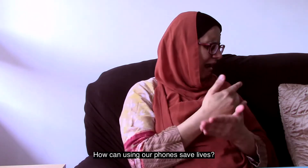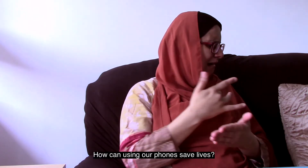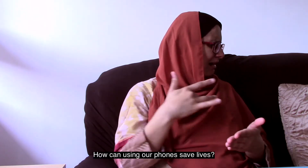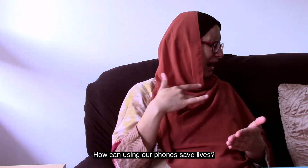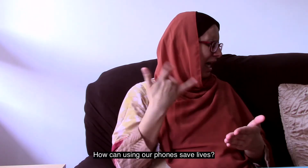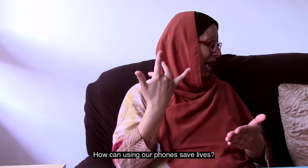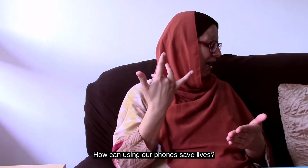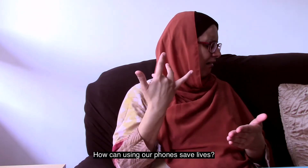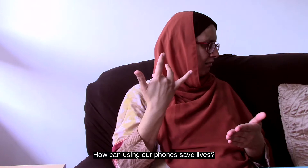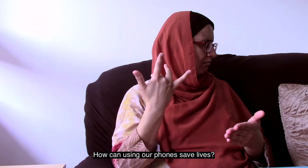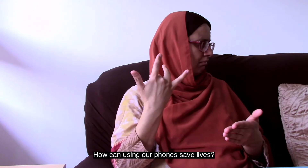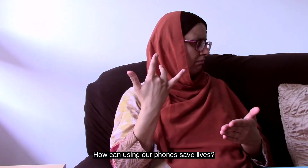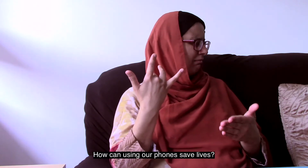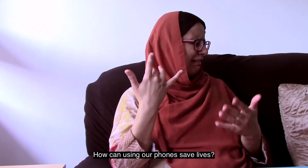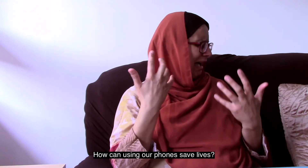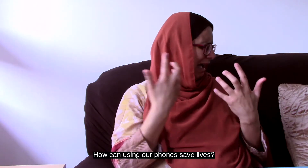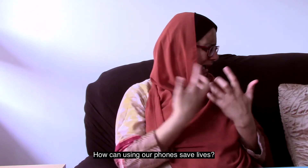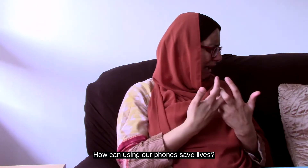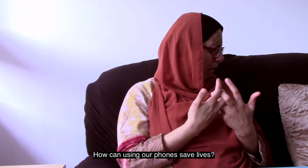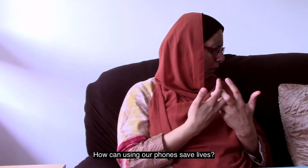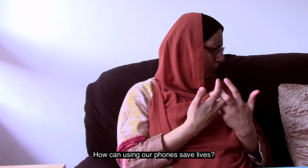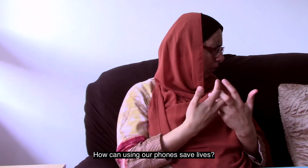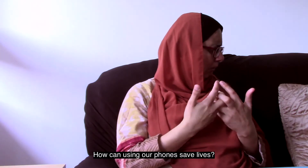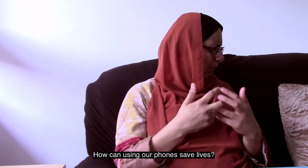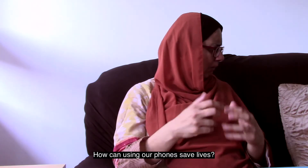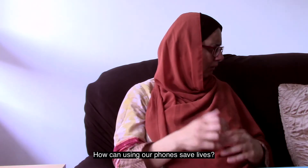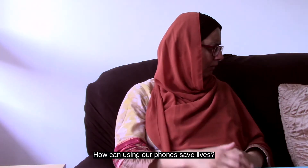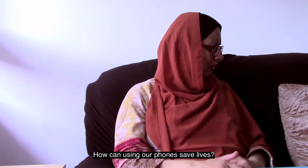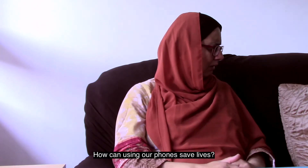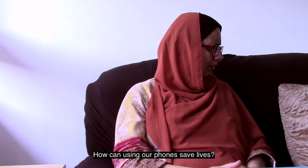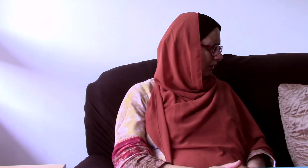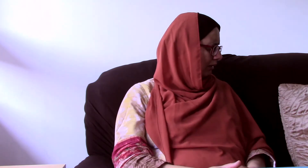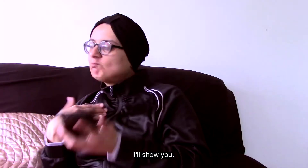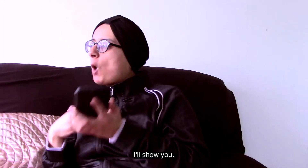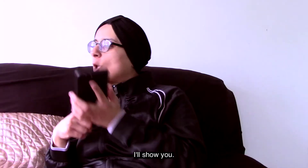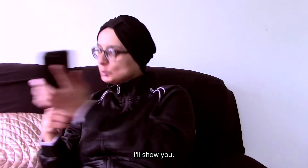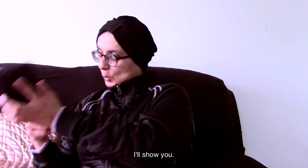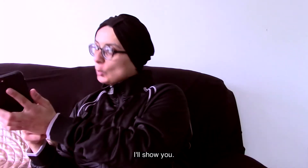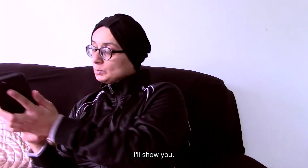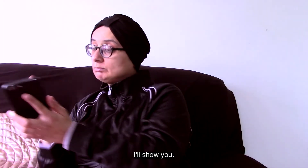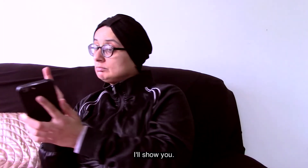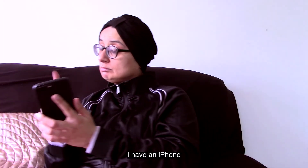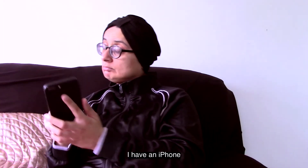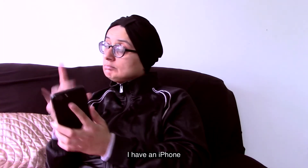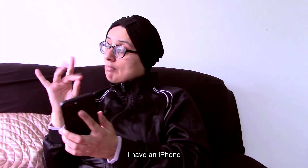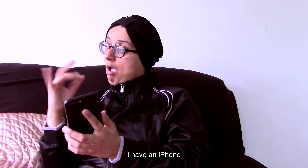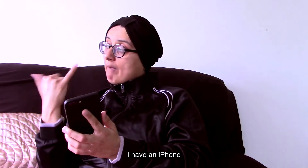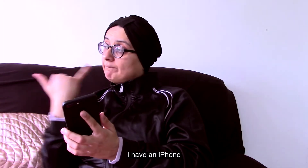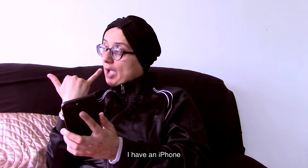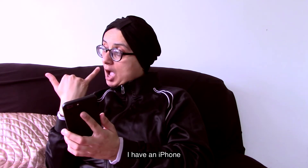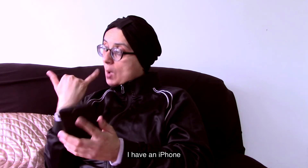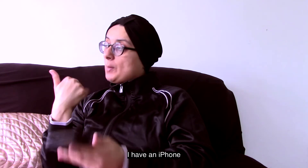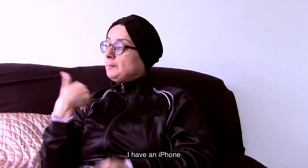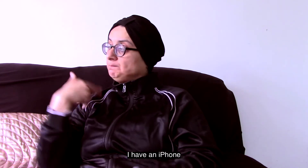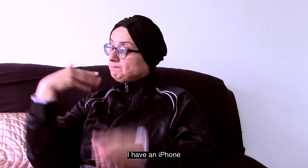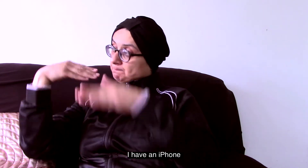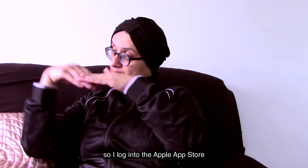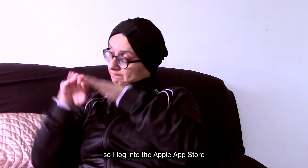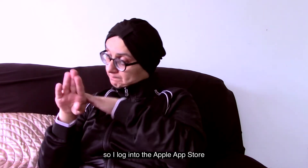How can using our phones save lives? I'll show you. I have an iPhone,